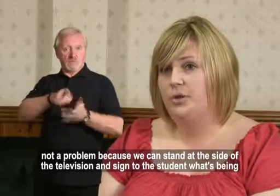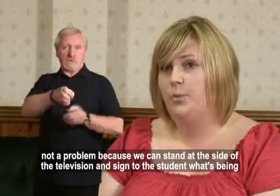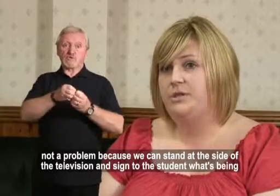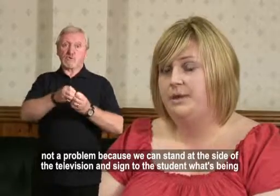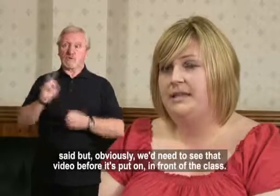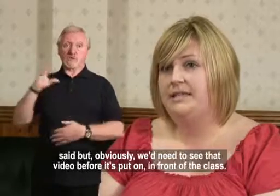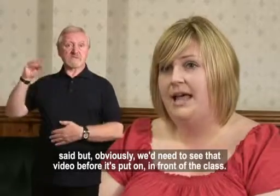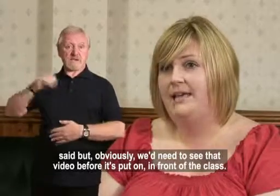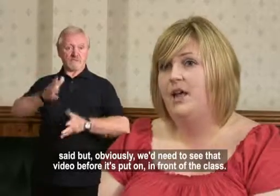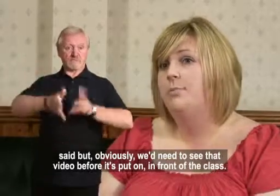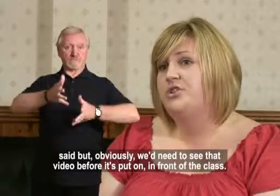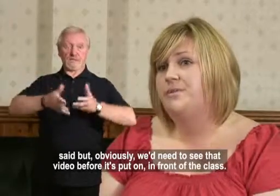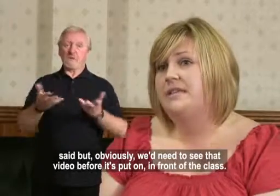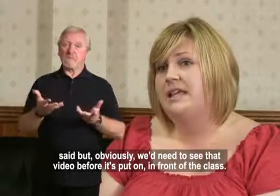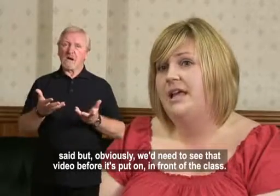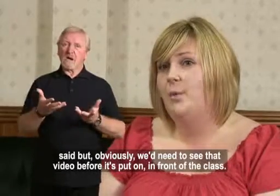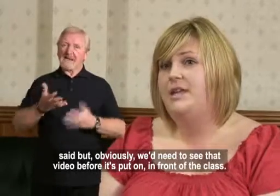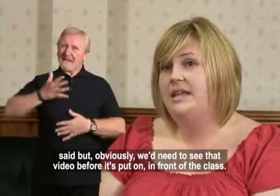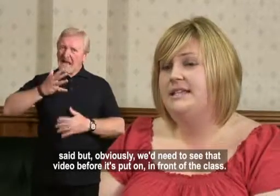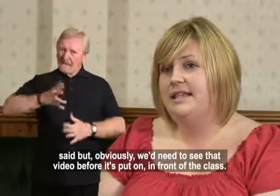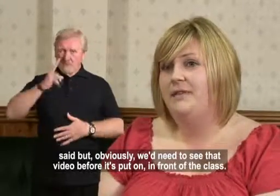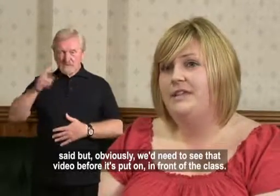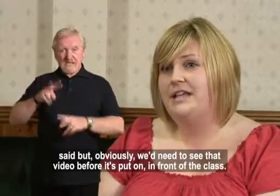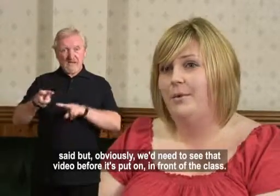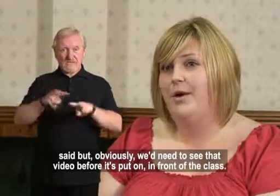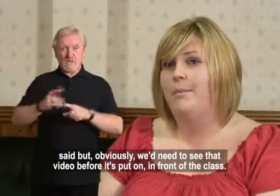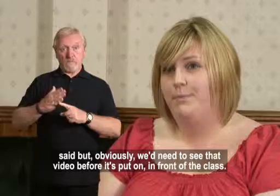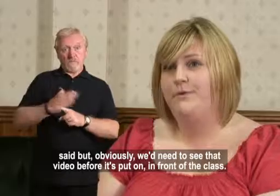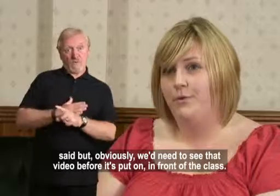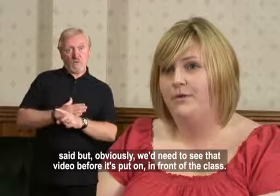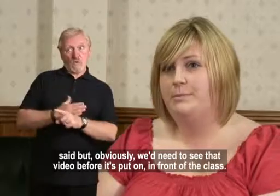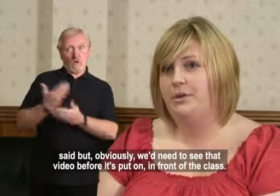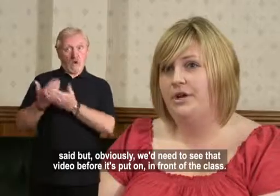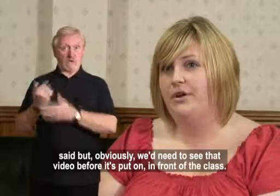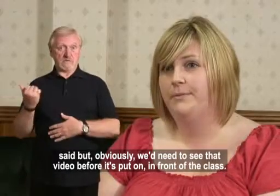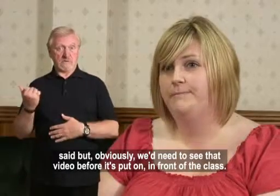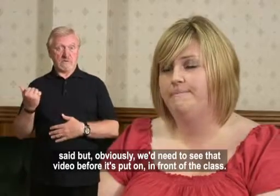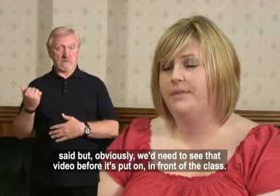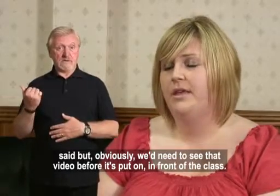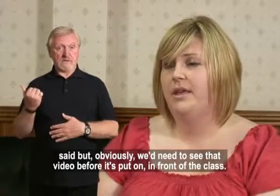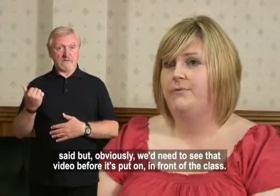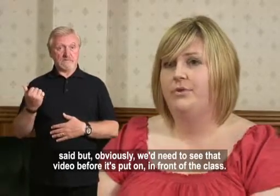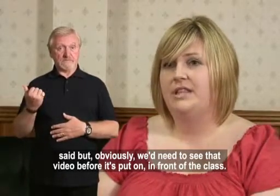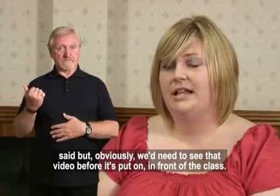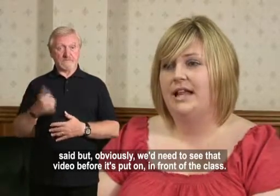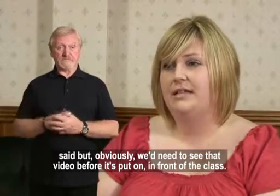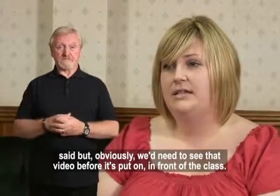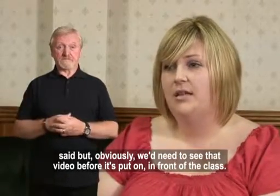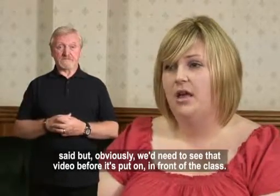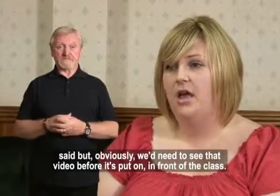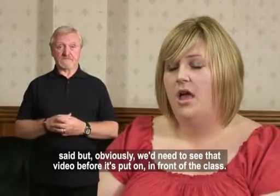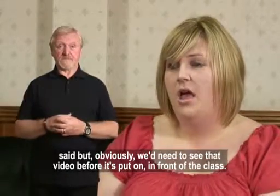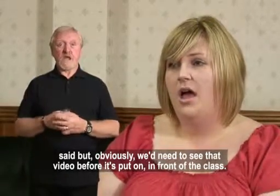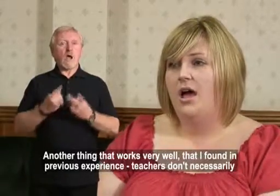the student what's being said. But obviously we'd need to see that video before it's put on in front of the